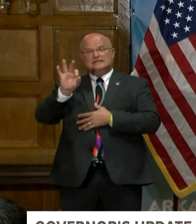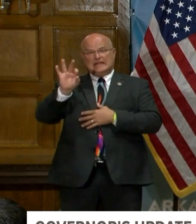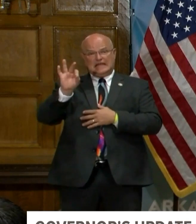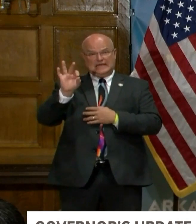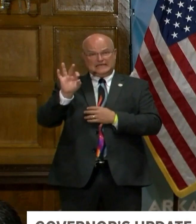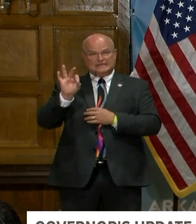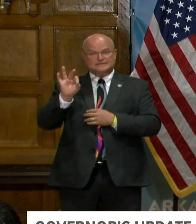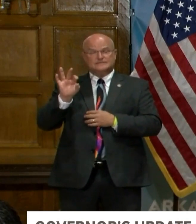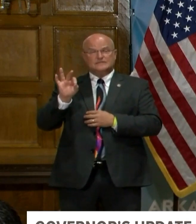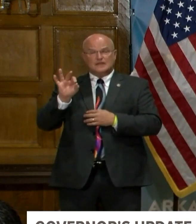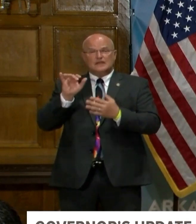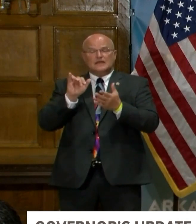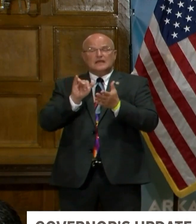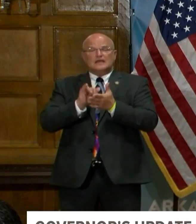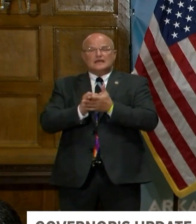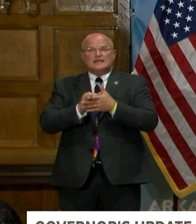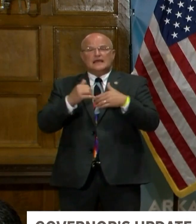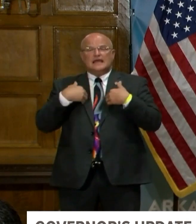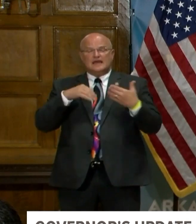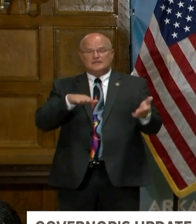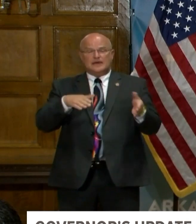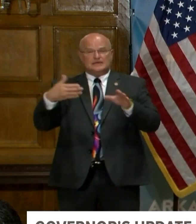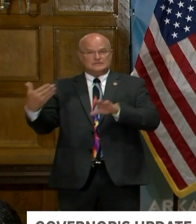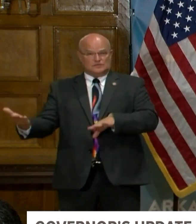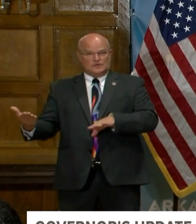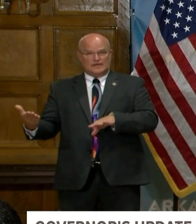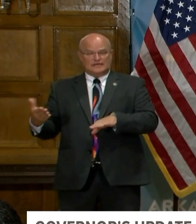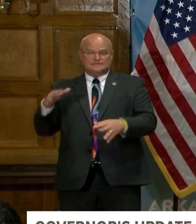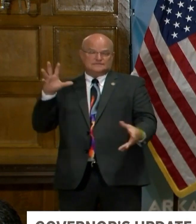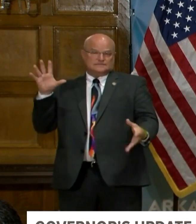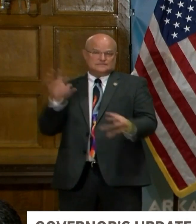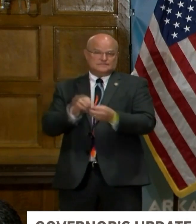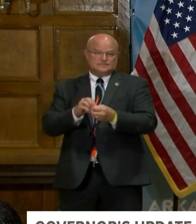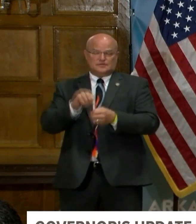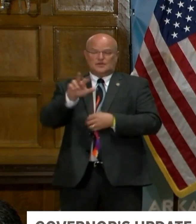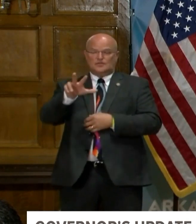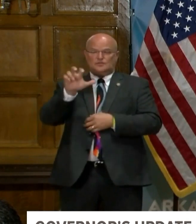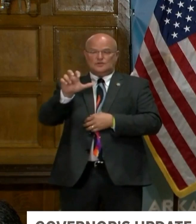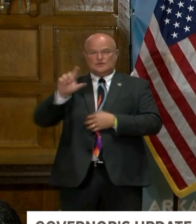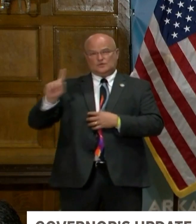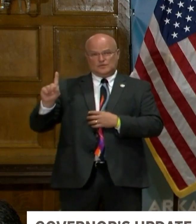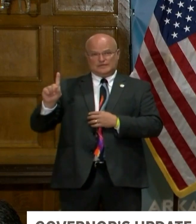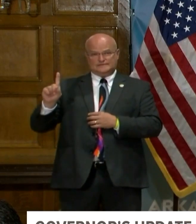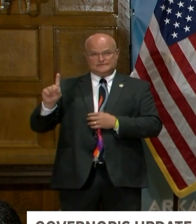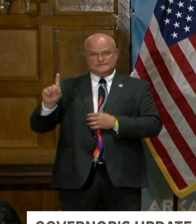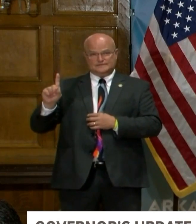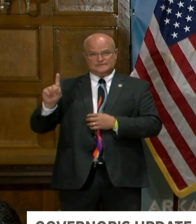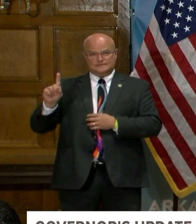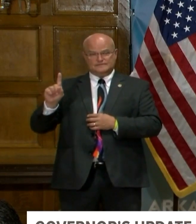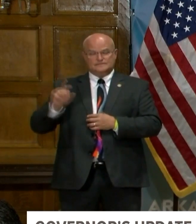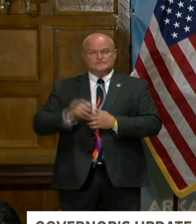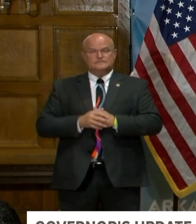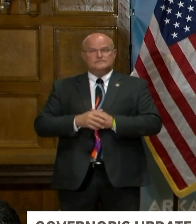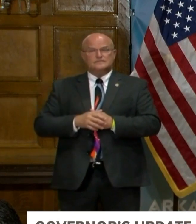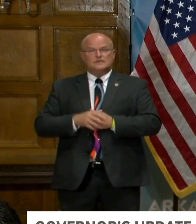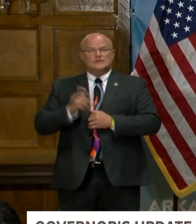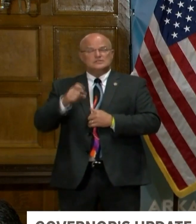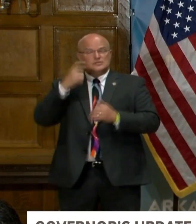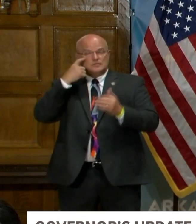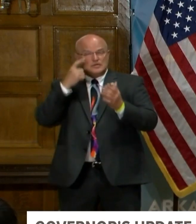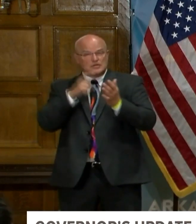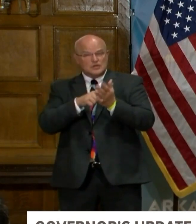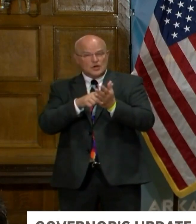9 that have passed away, brings us to 301. And it should be